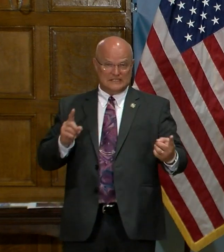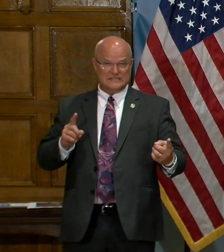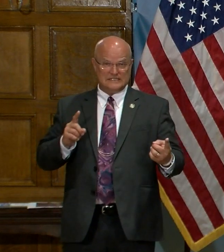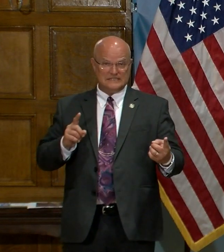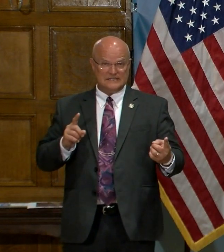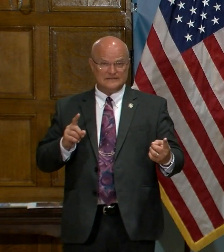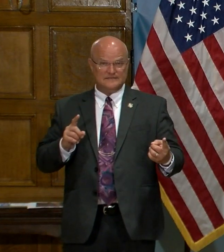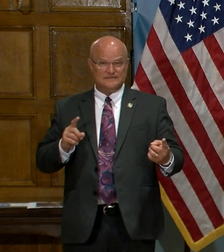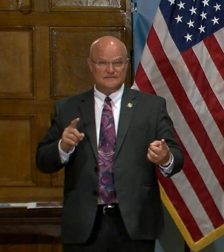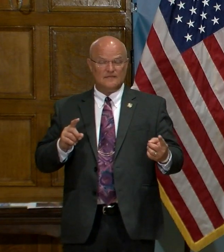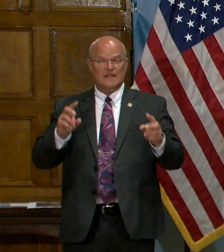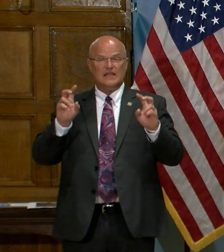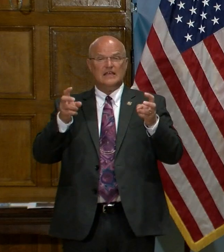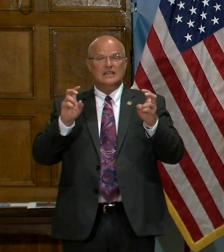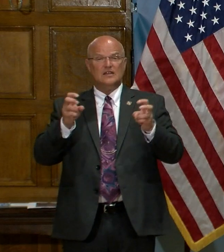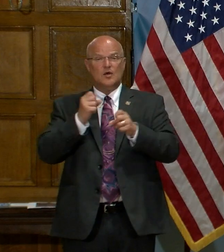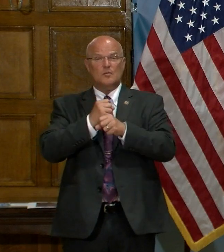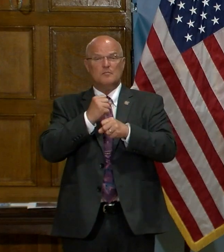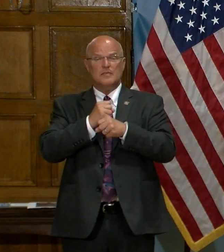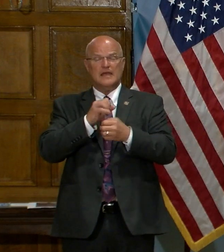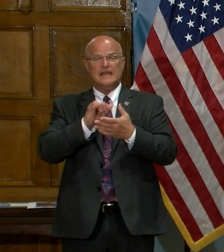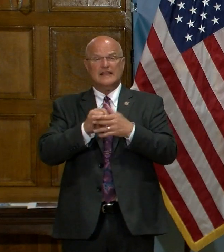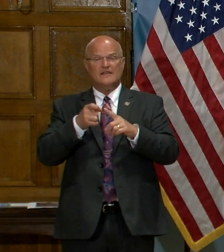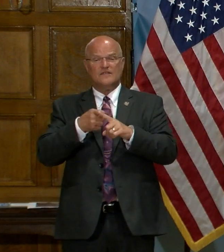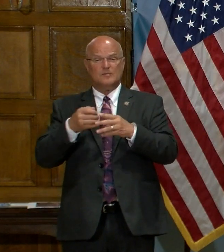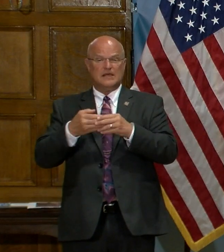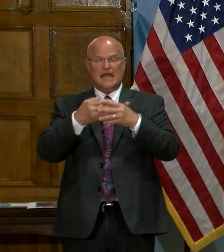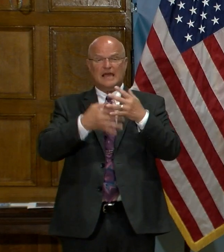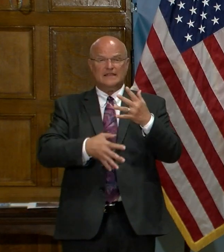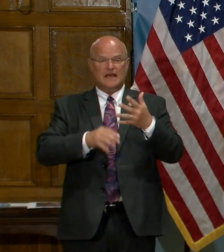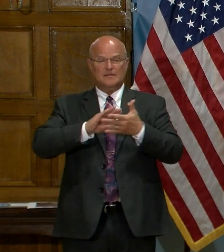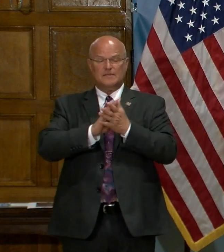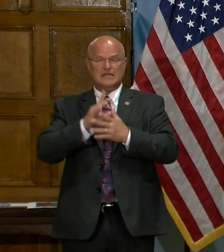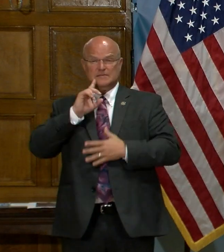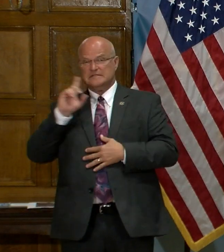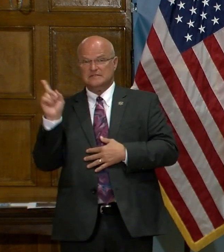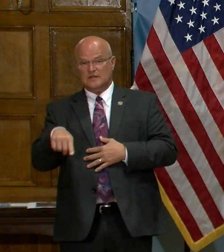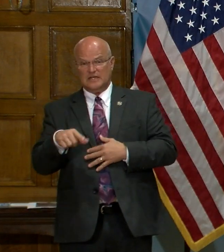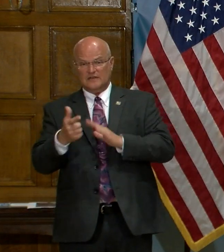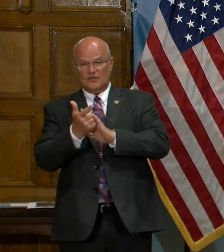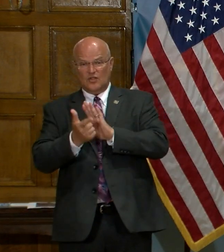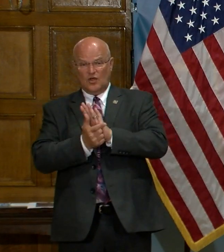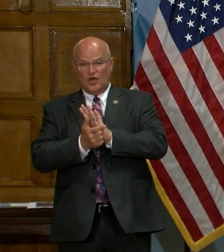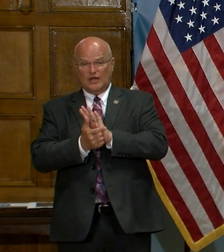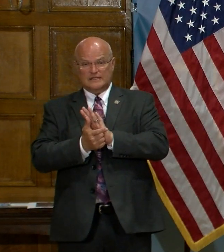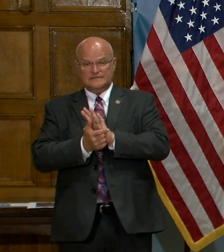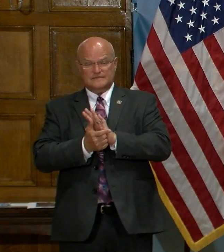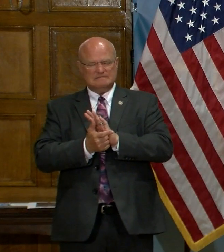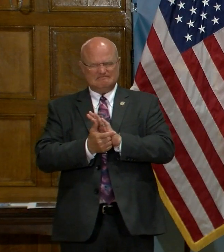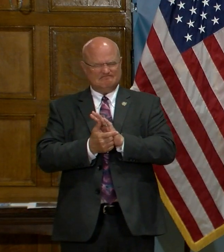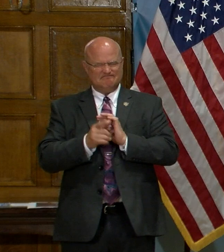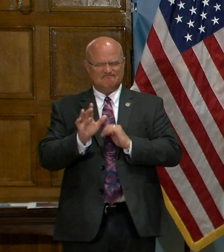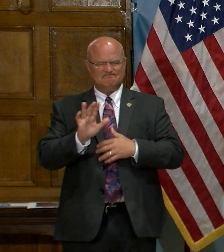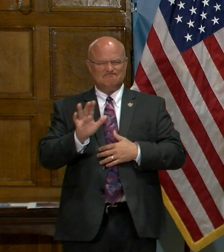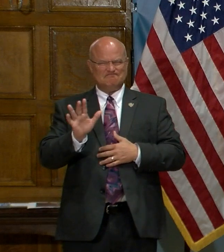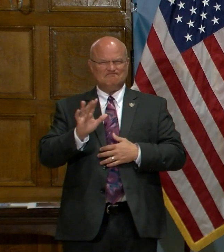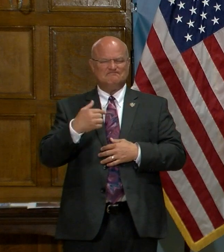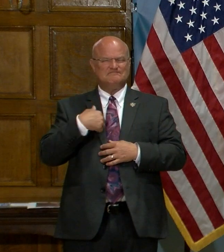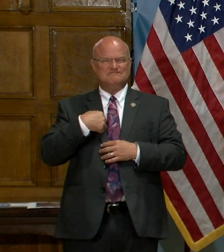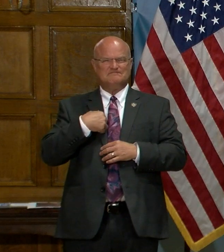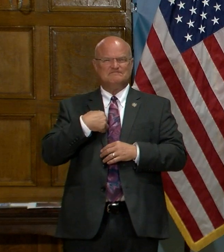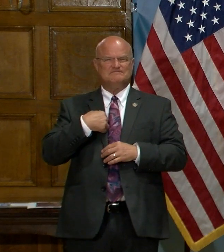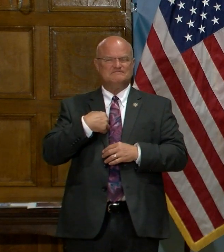distancing. In terms of making that from a guideline into a directive, I don't believe